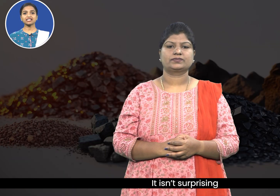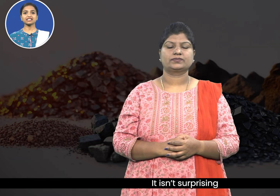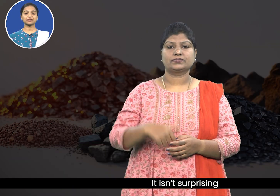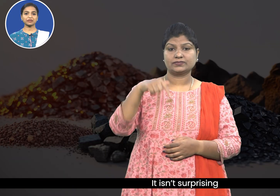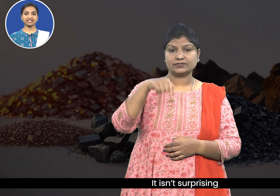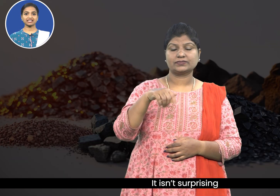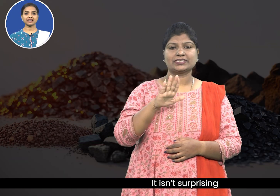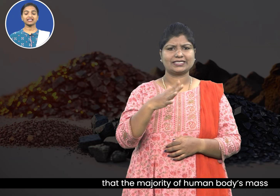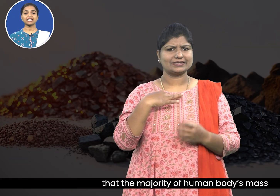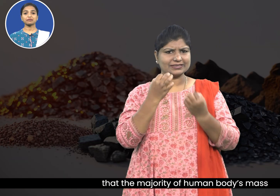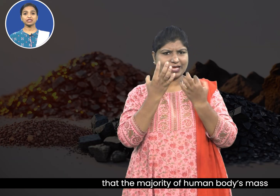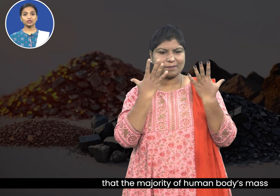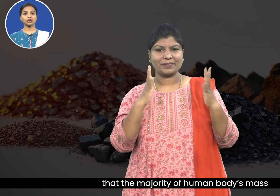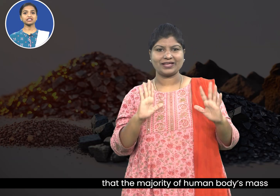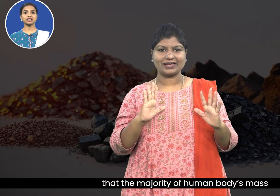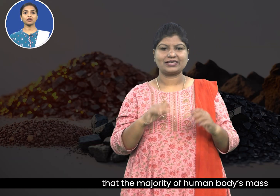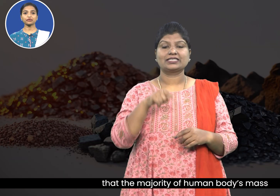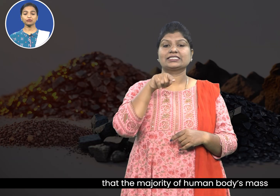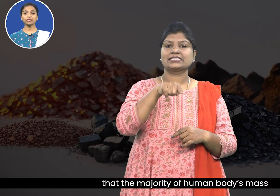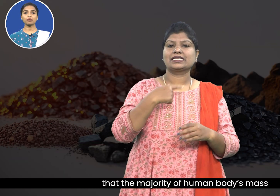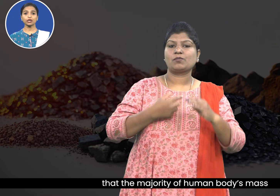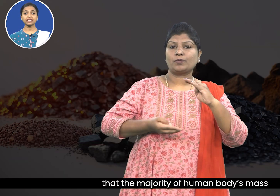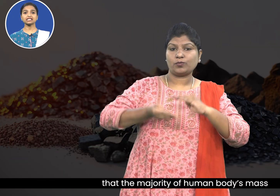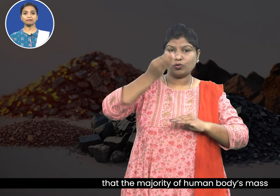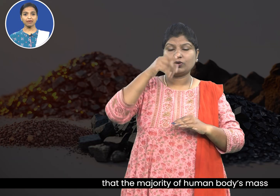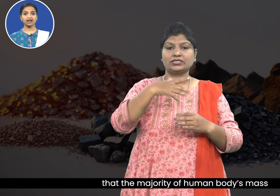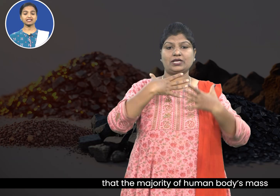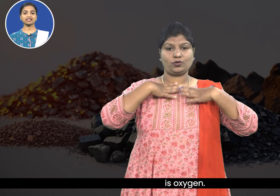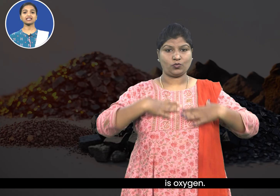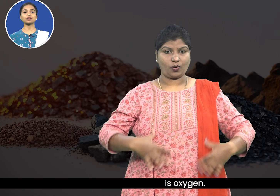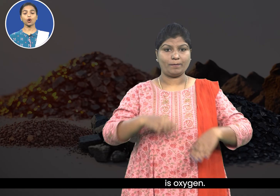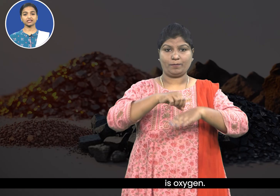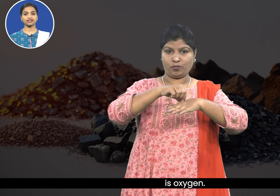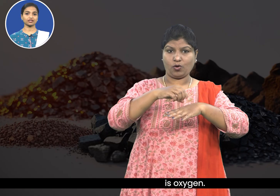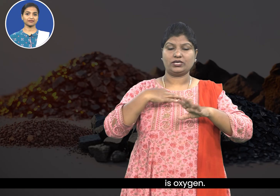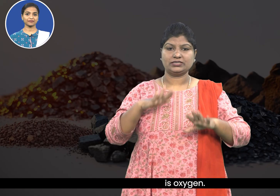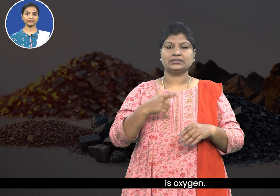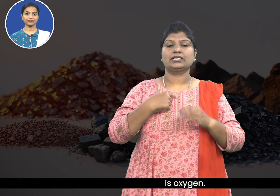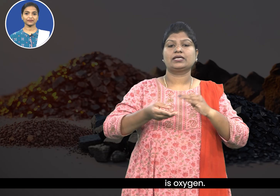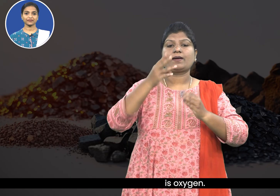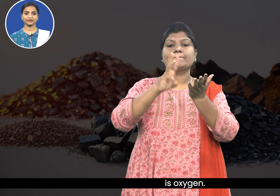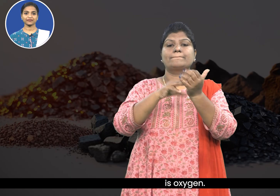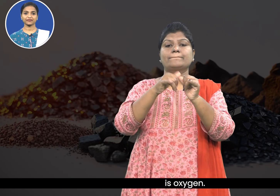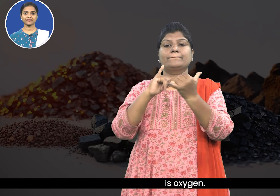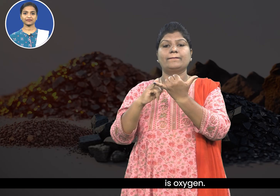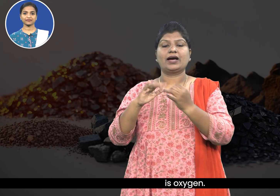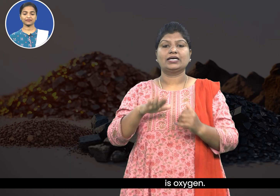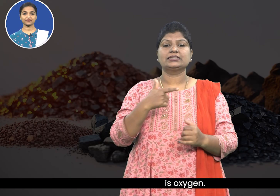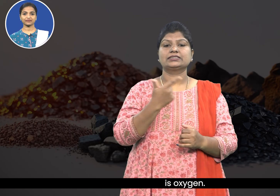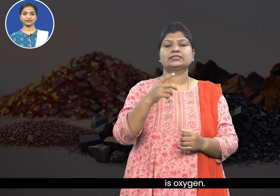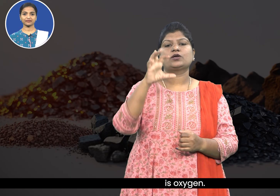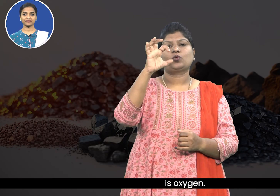It isn't surprising that majority of human body's mass is oxygen.